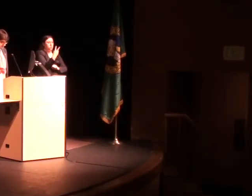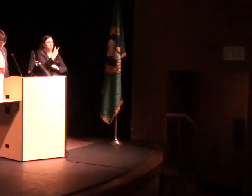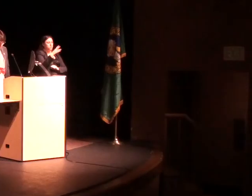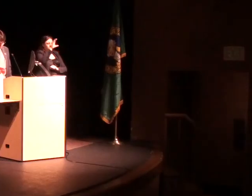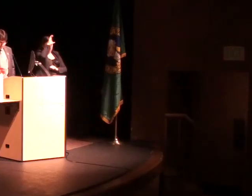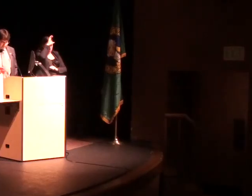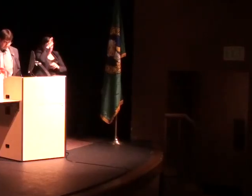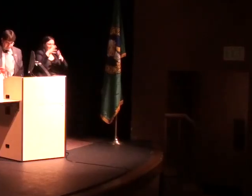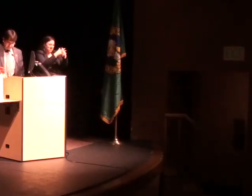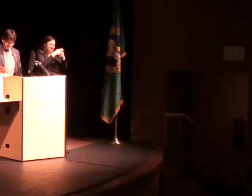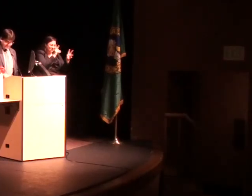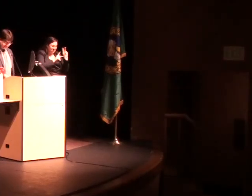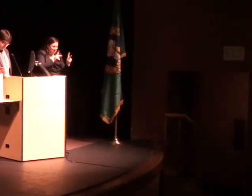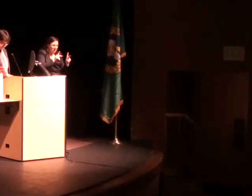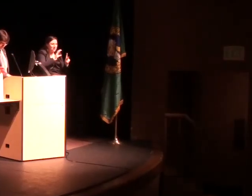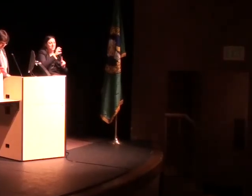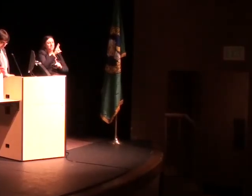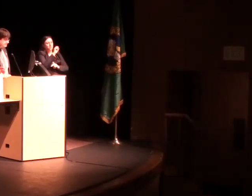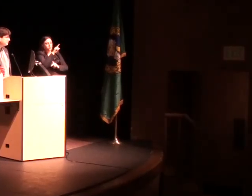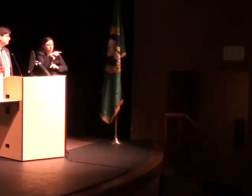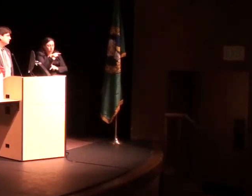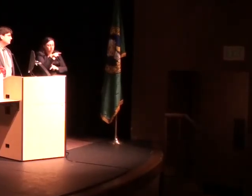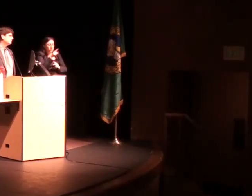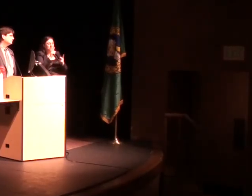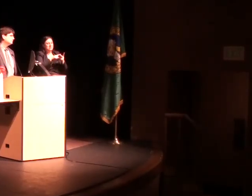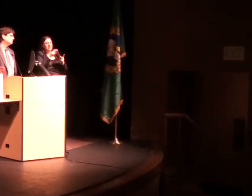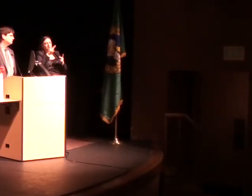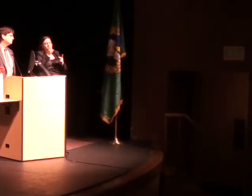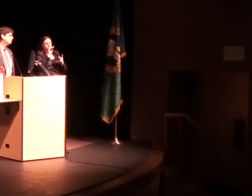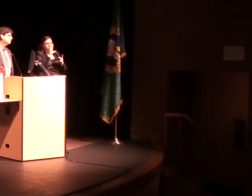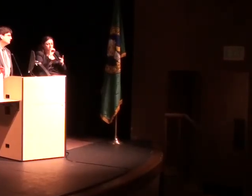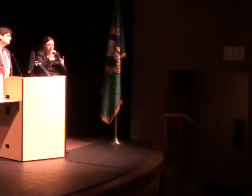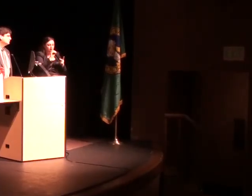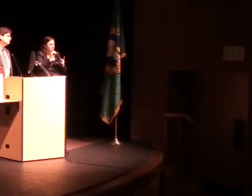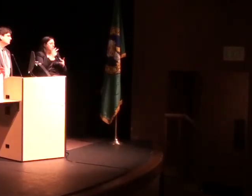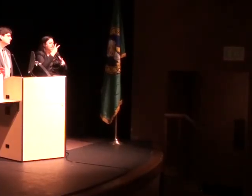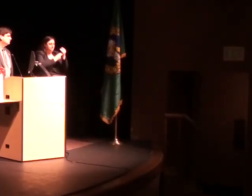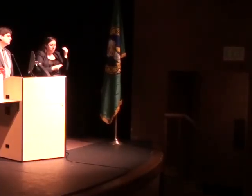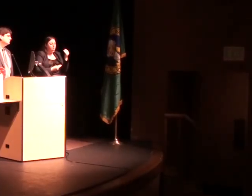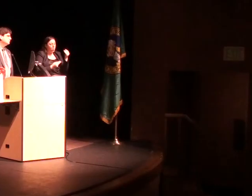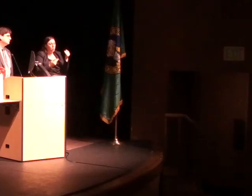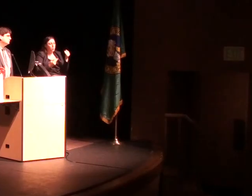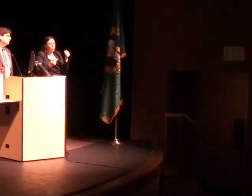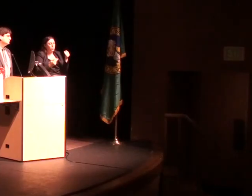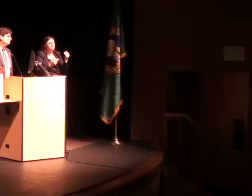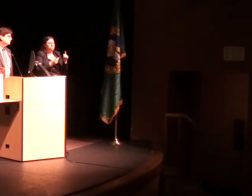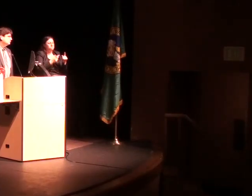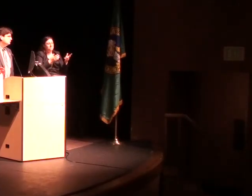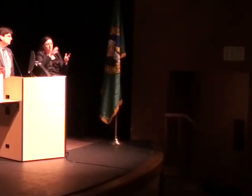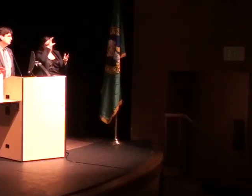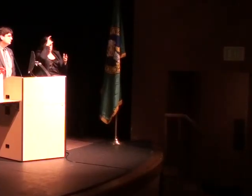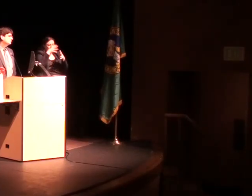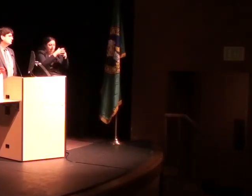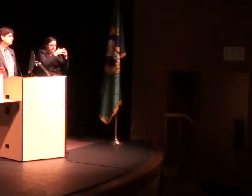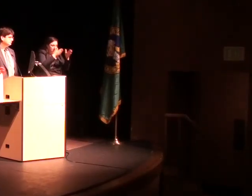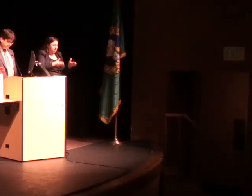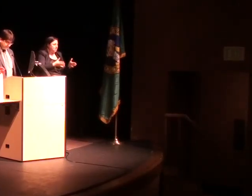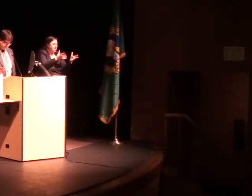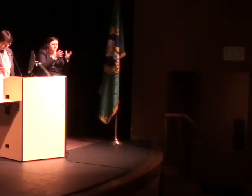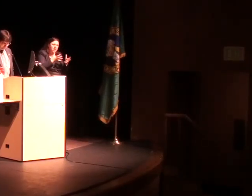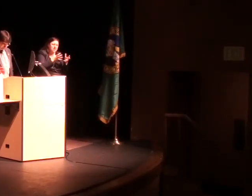Marco Rubio. And both of them, actually, they're both Cuban-Americans, but they want to scale back